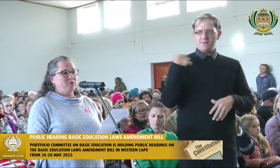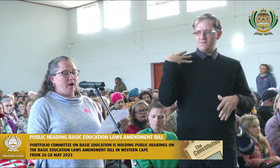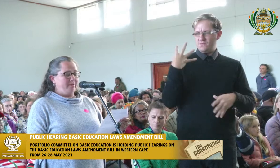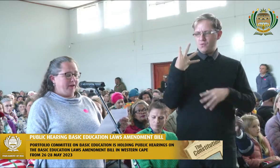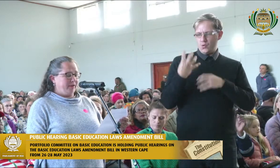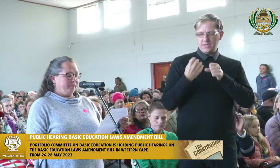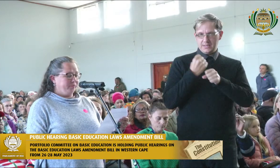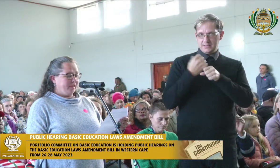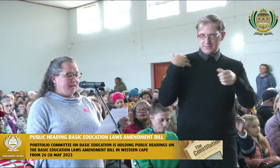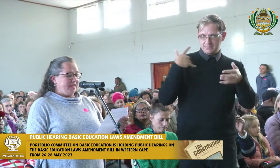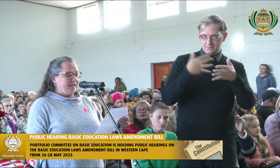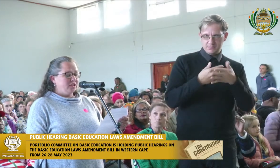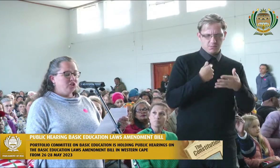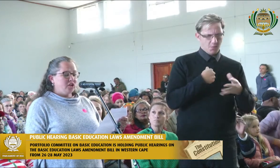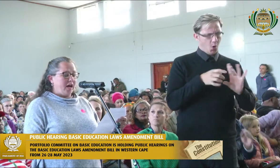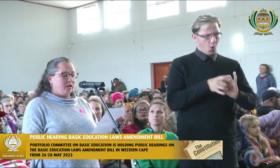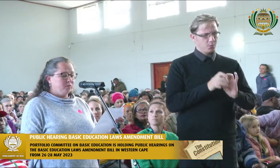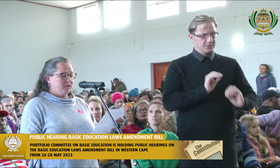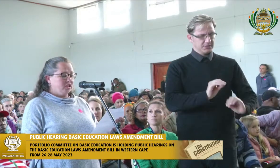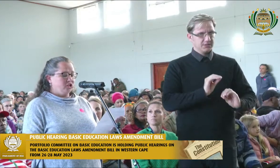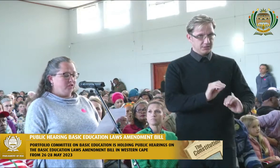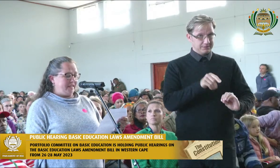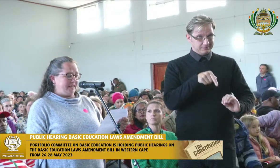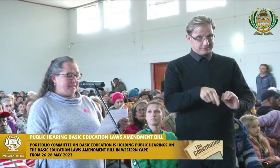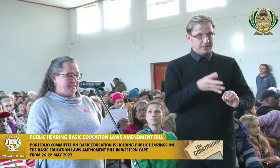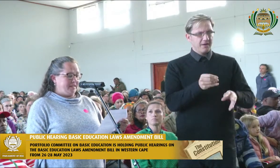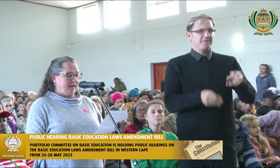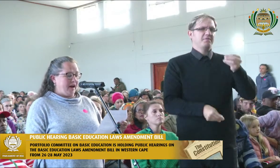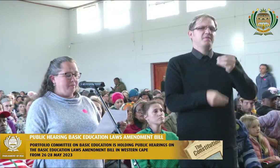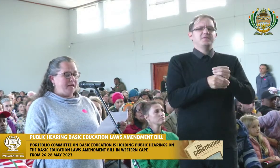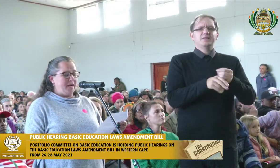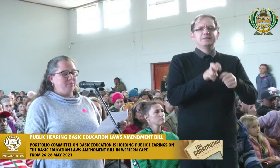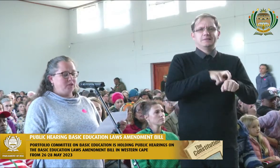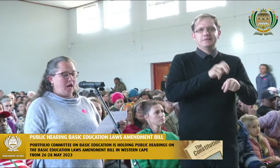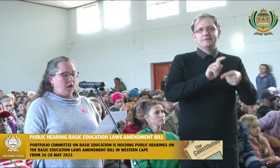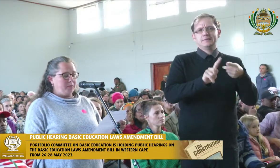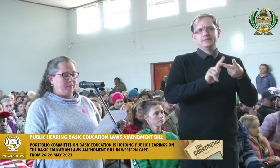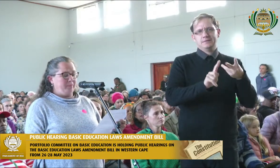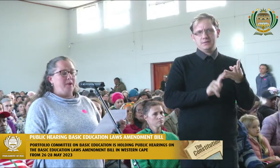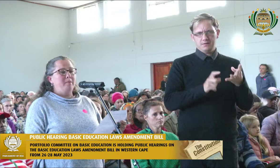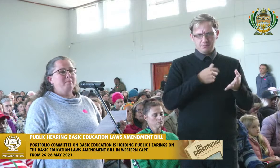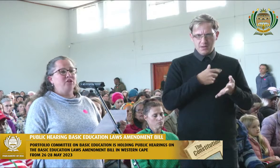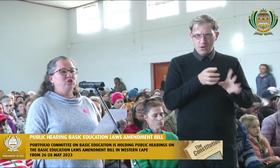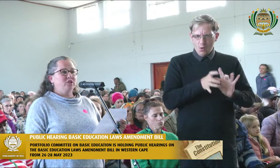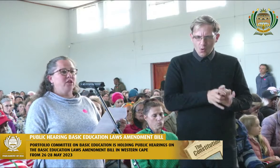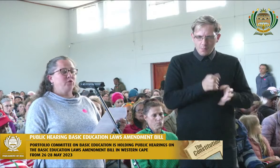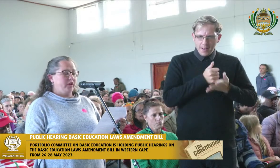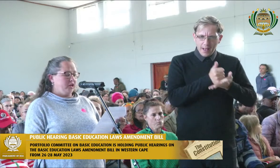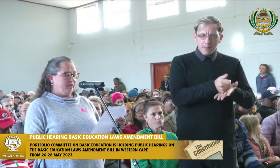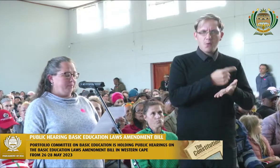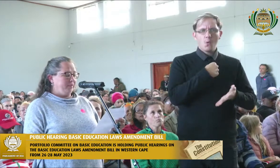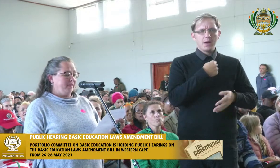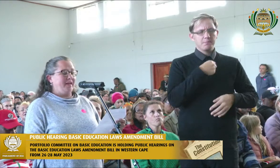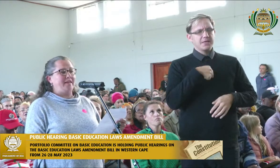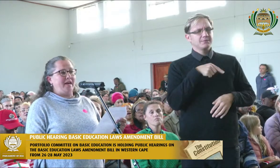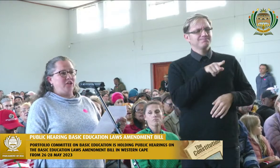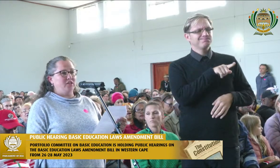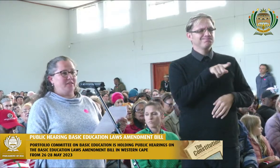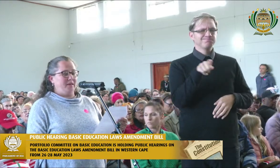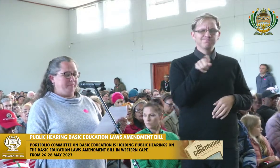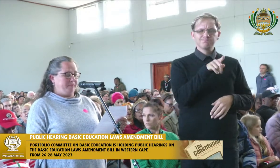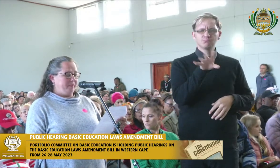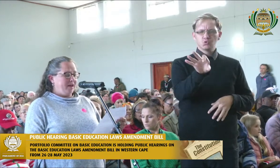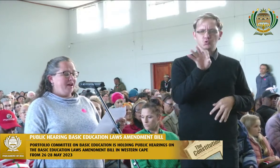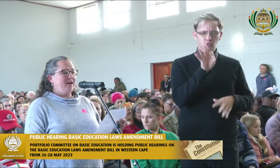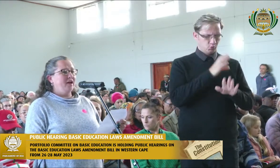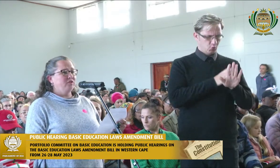has been thriving. He is a child with additional needs, and I have been able to help him by choosing curriculum that